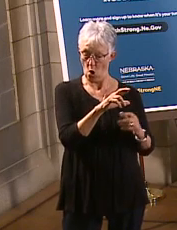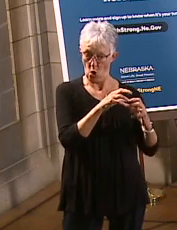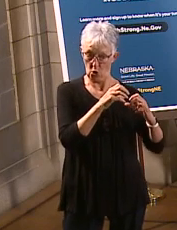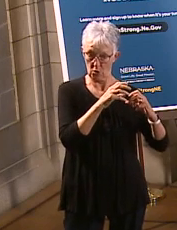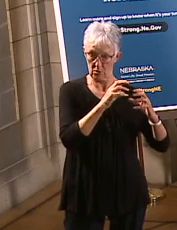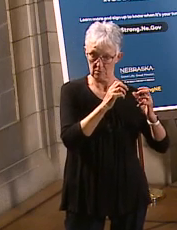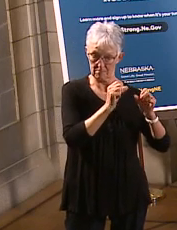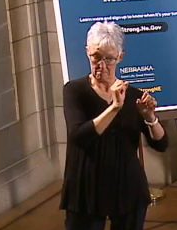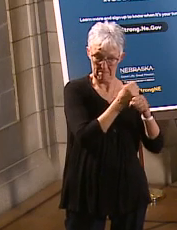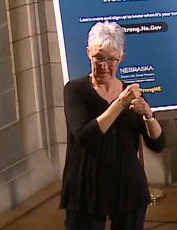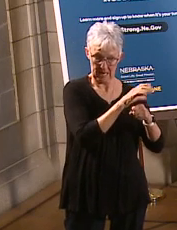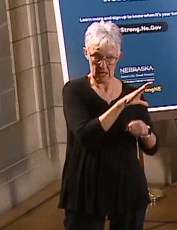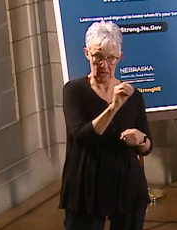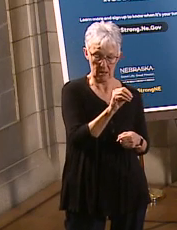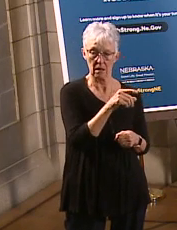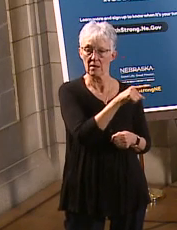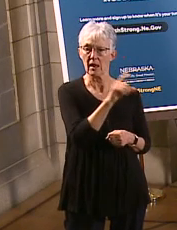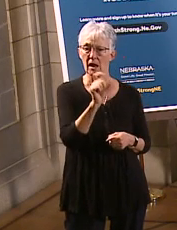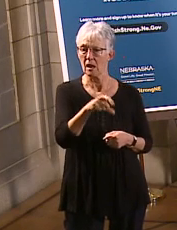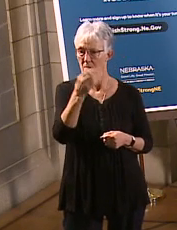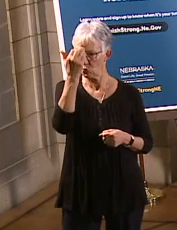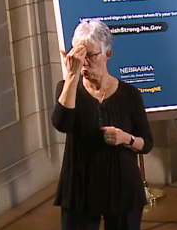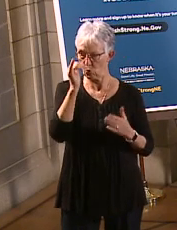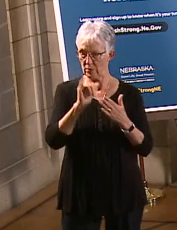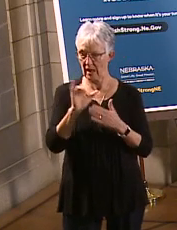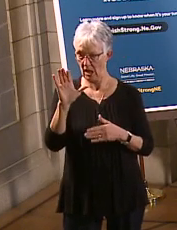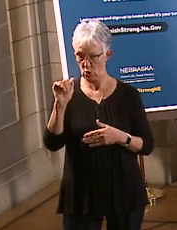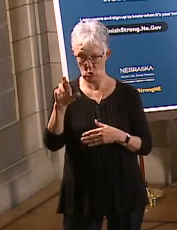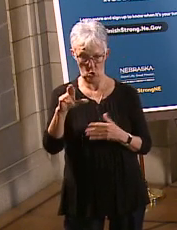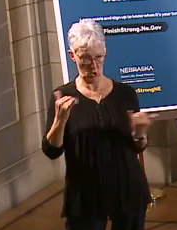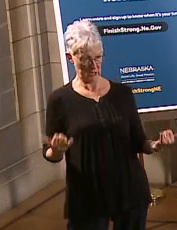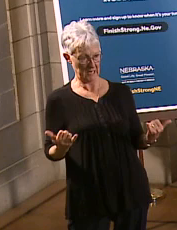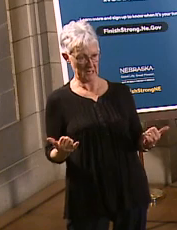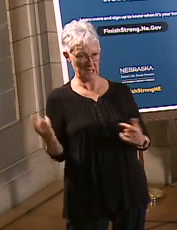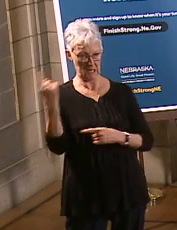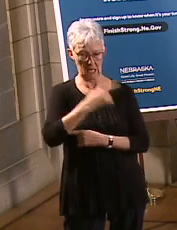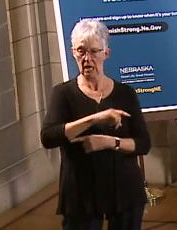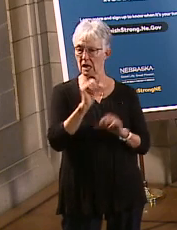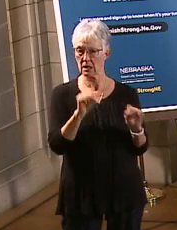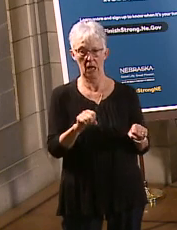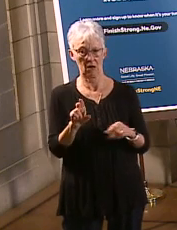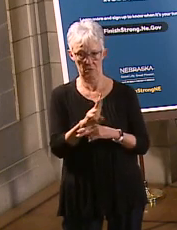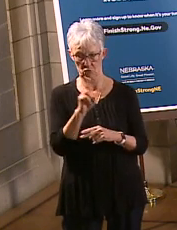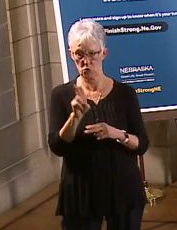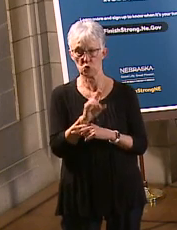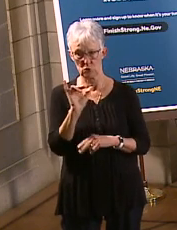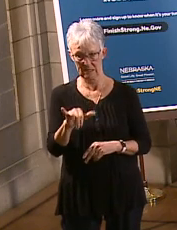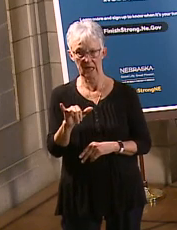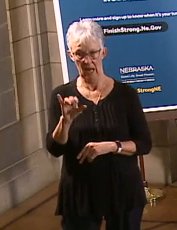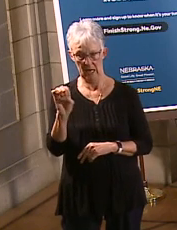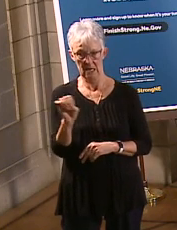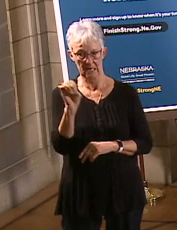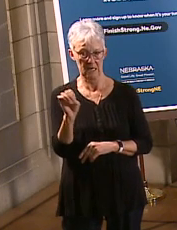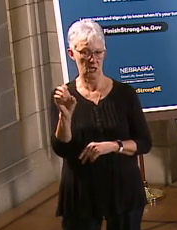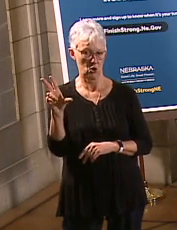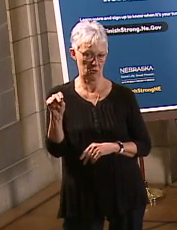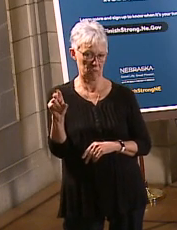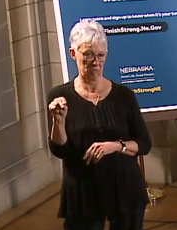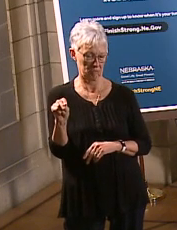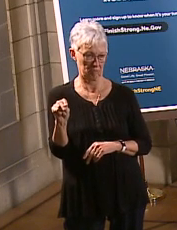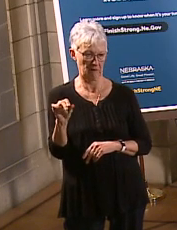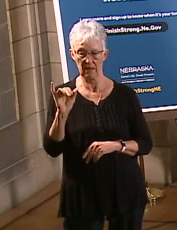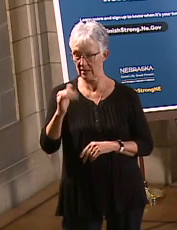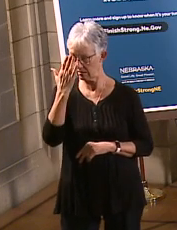to know that the legacy fleet on the road today can use that same fuel. That is exactly why we